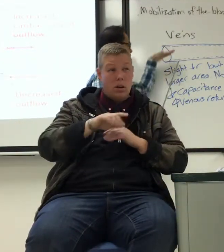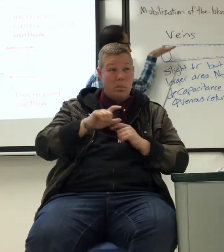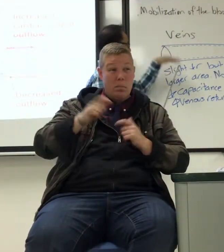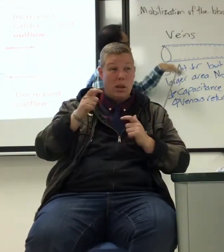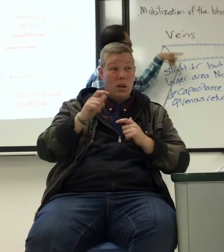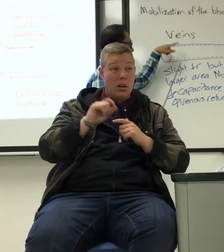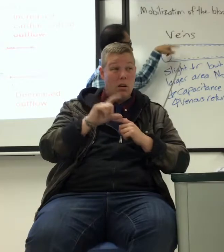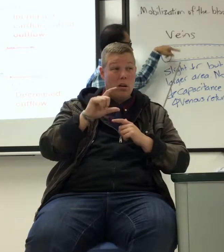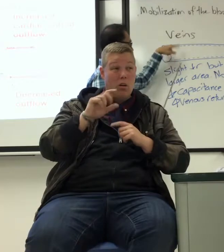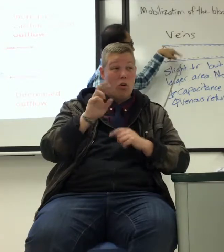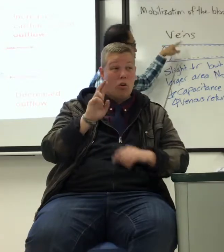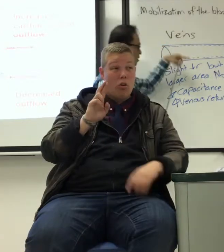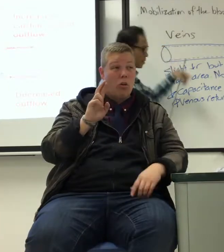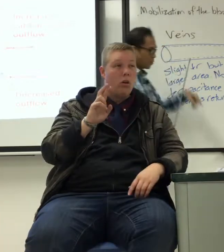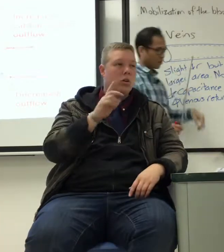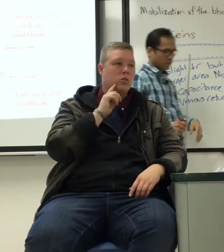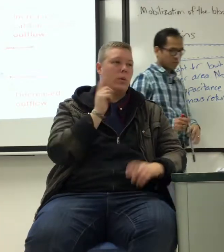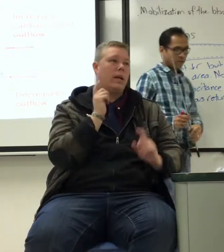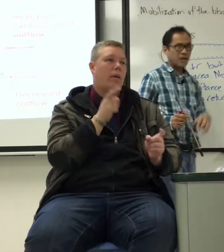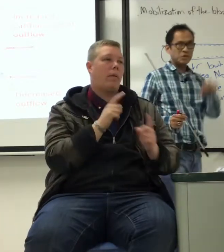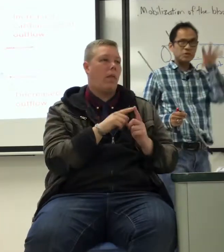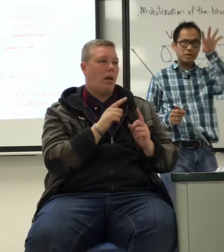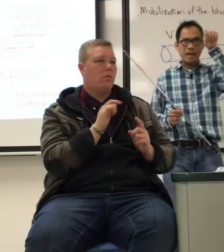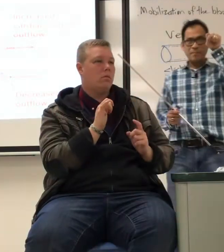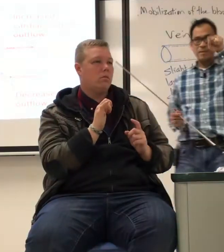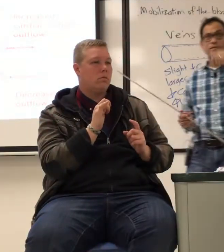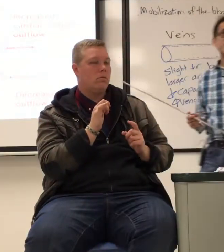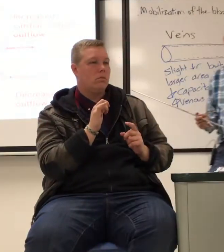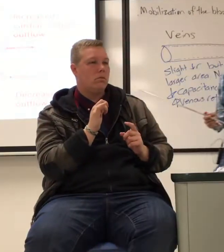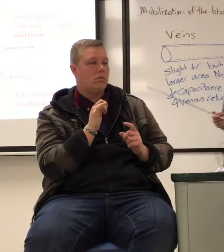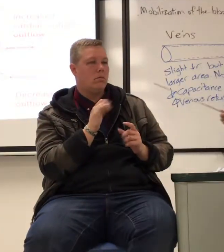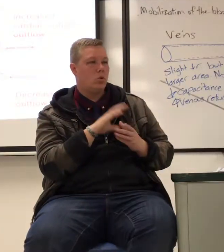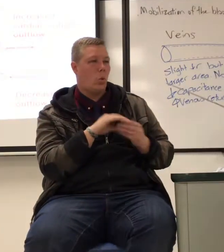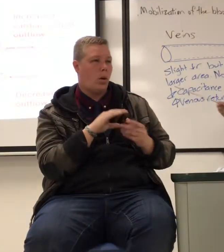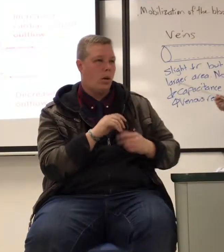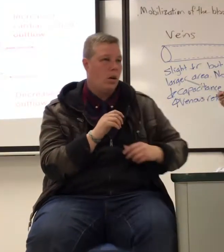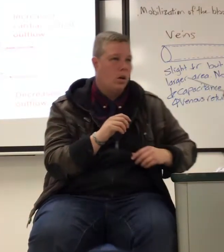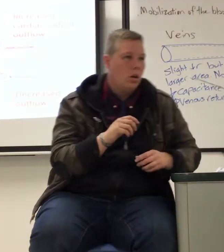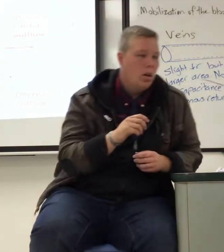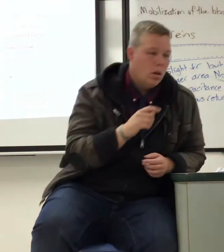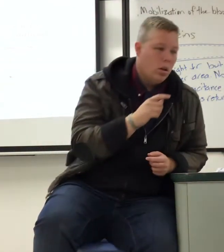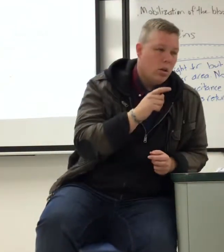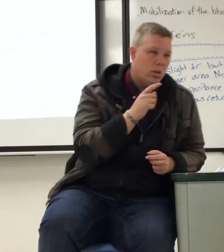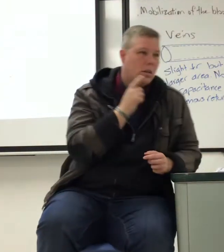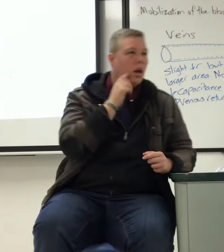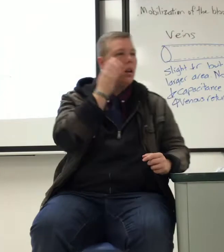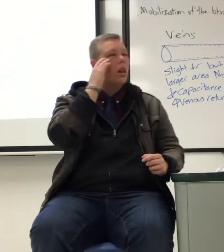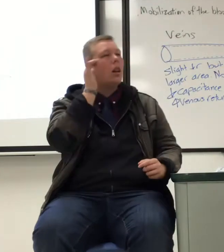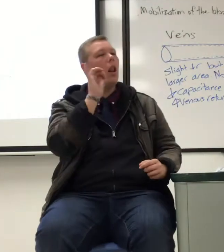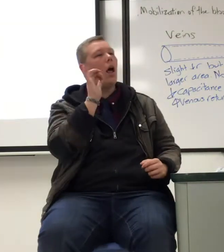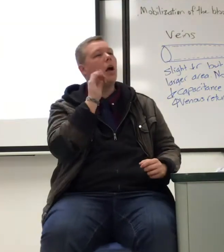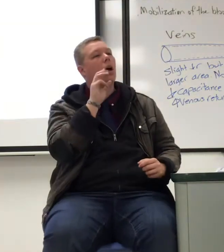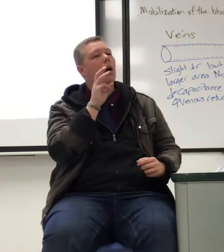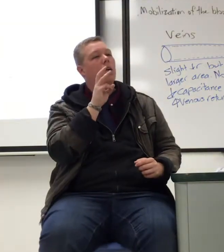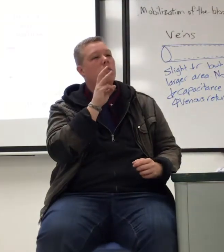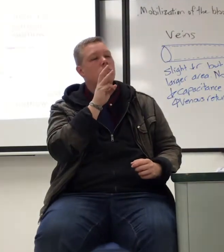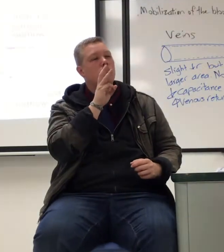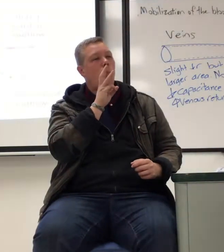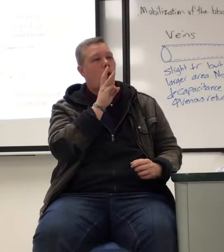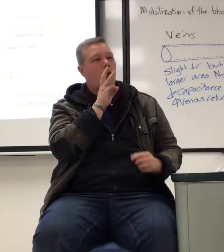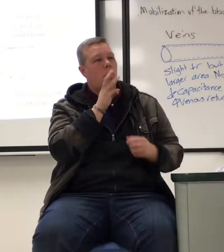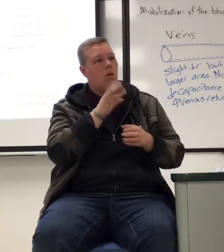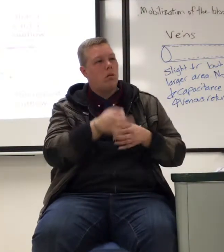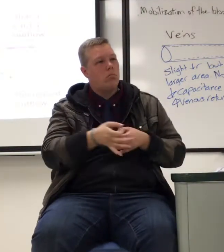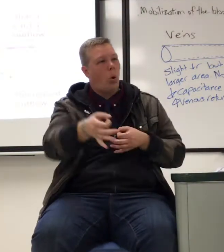so he gave me this analogy here where you're not just clamped. It's like he gave me a garden hose example. Like if you ever have a kink in your